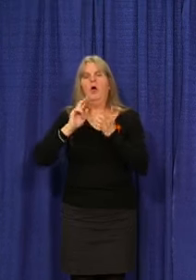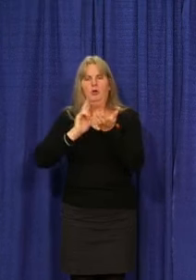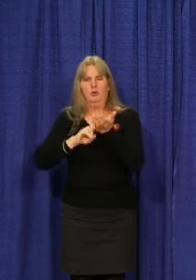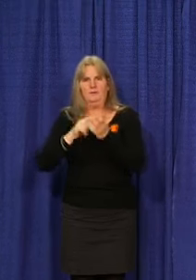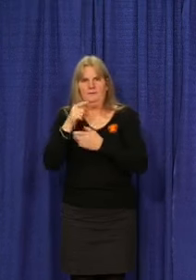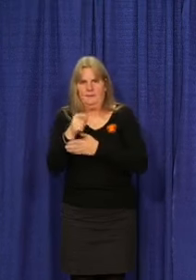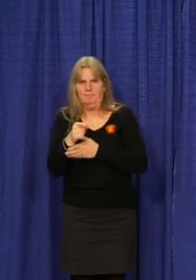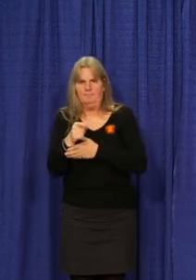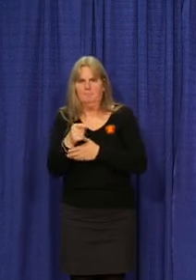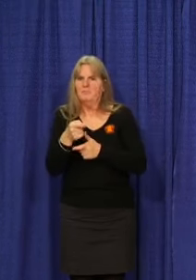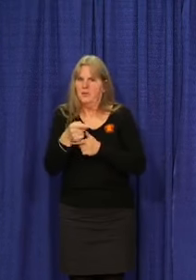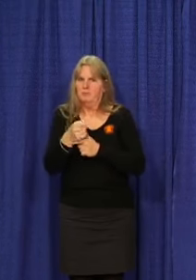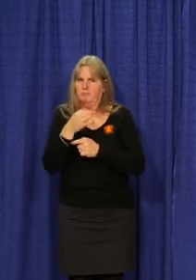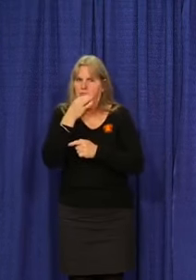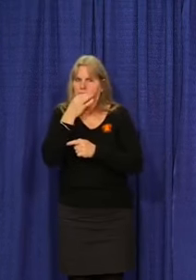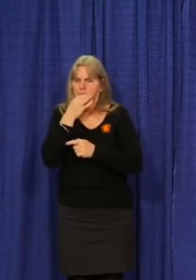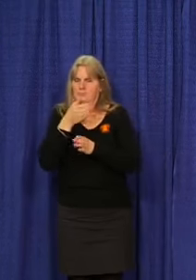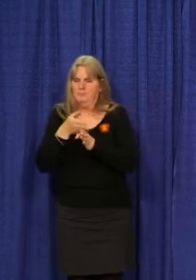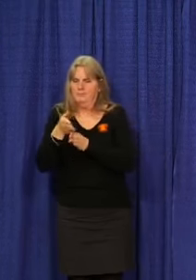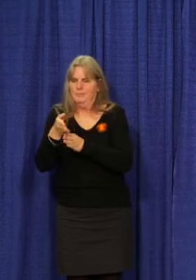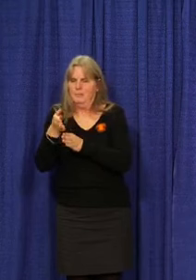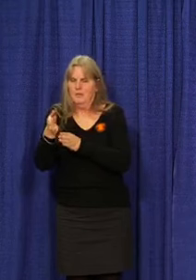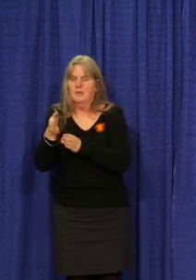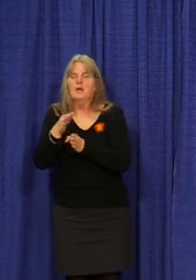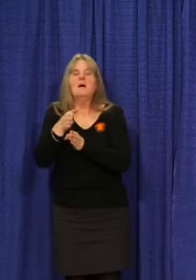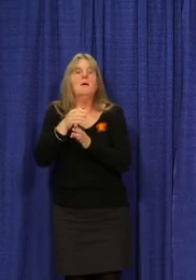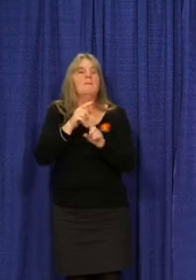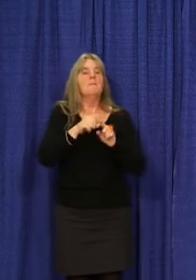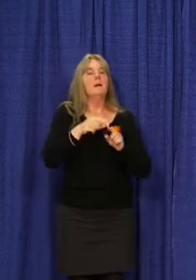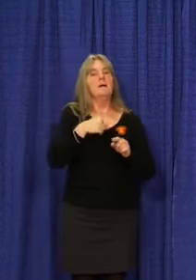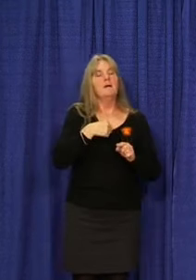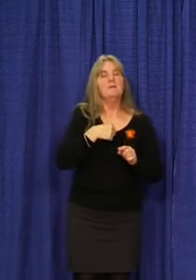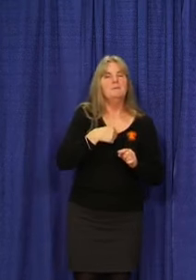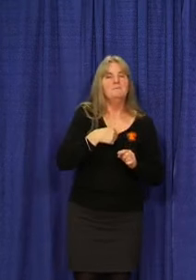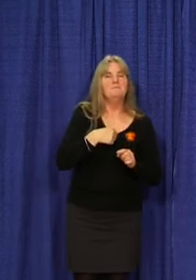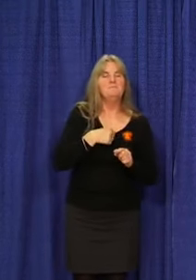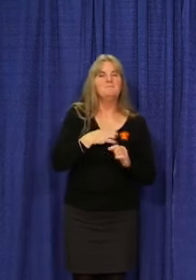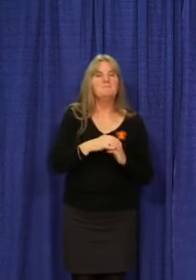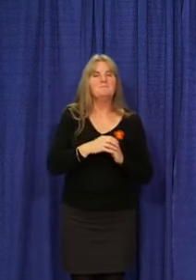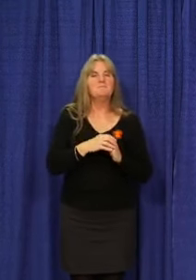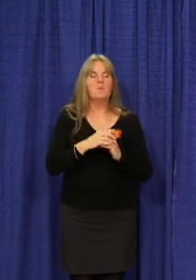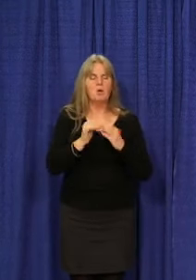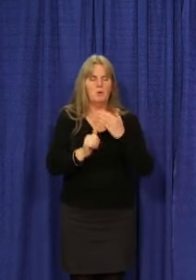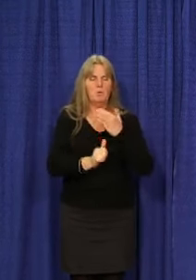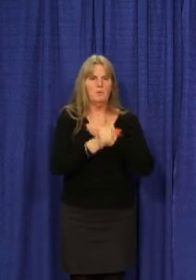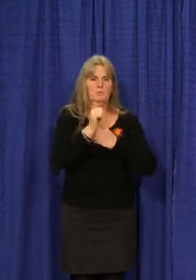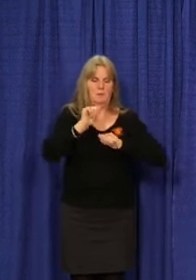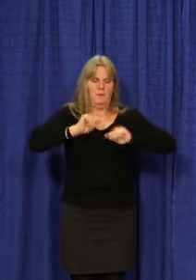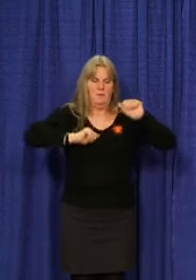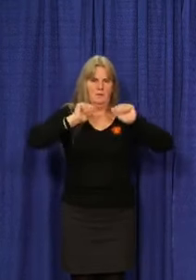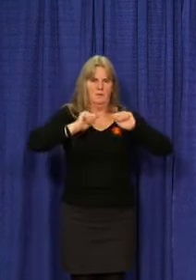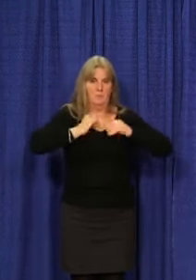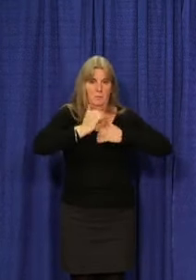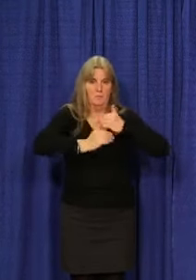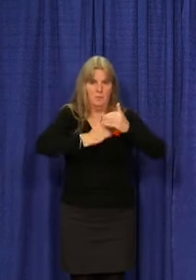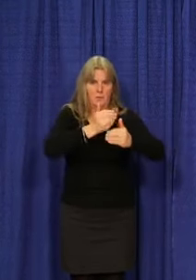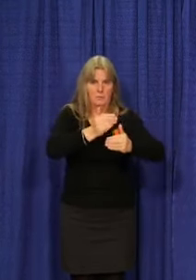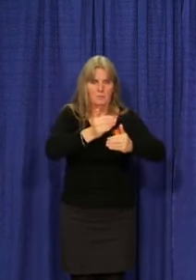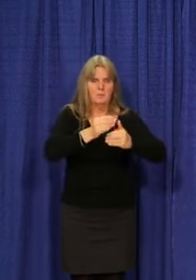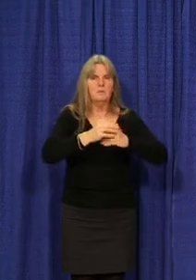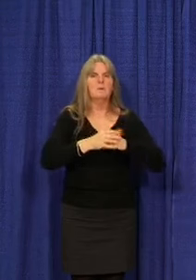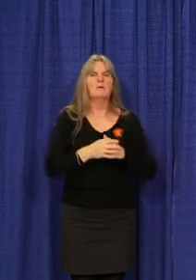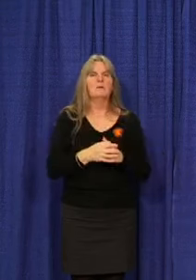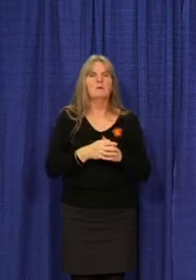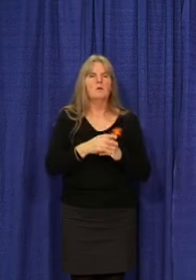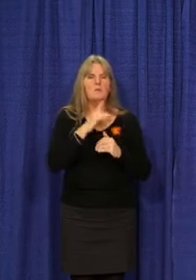butter. So, but really, it's a risk assessment process. It's